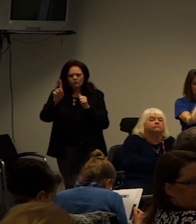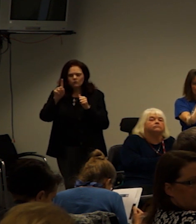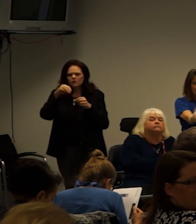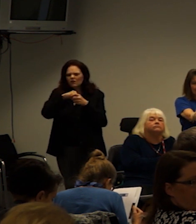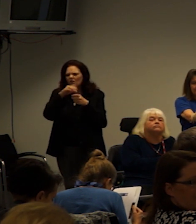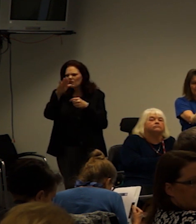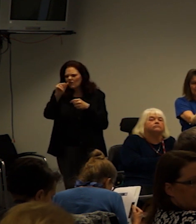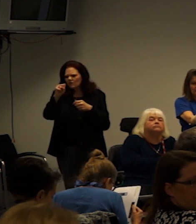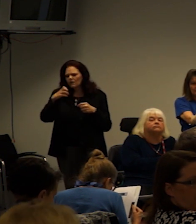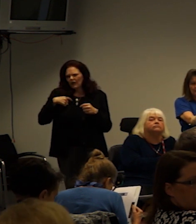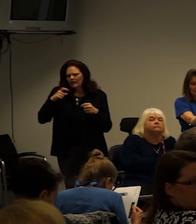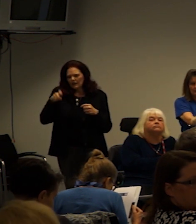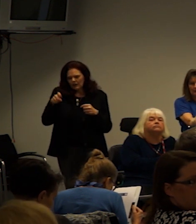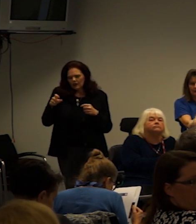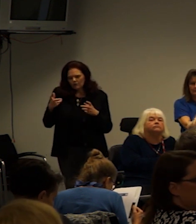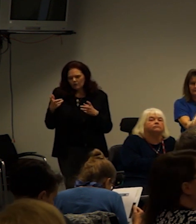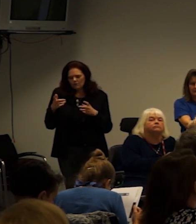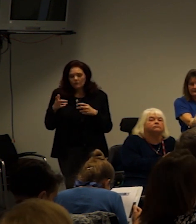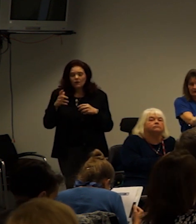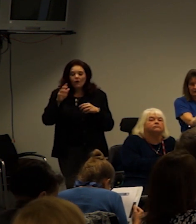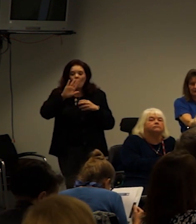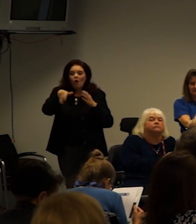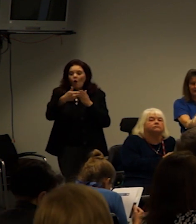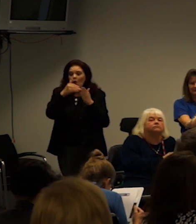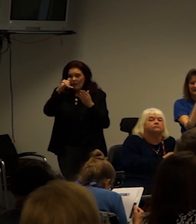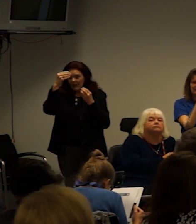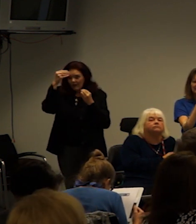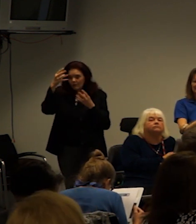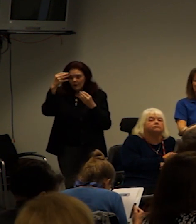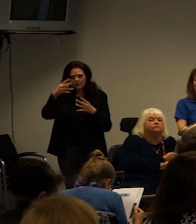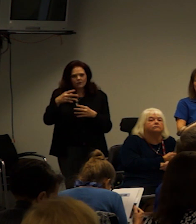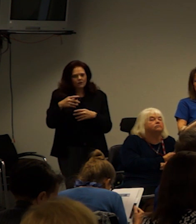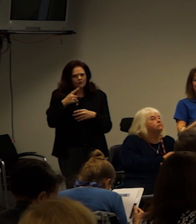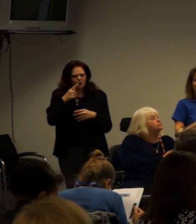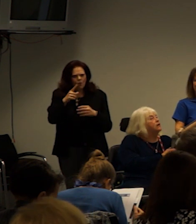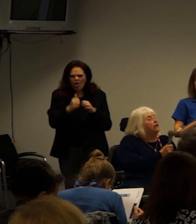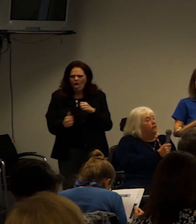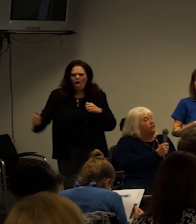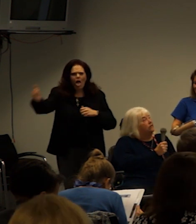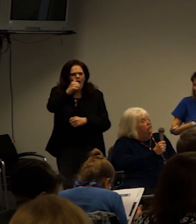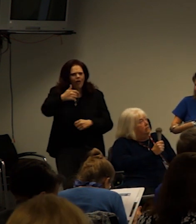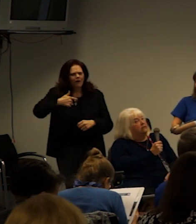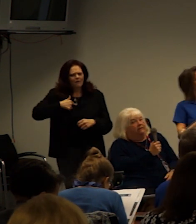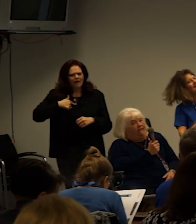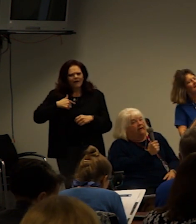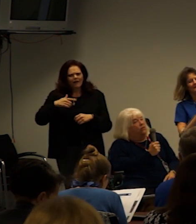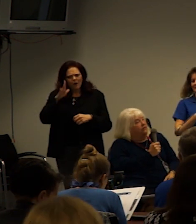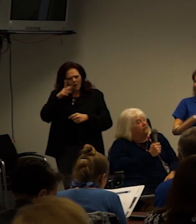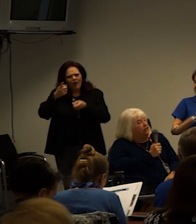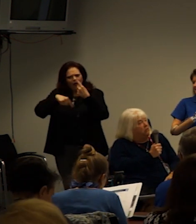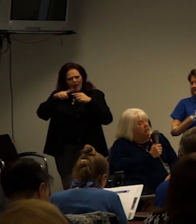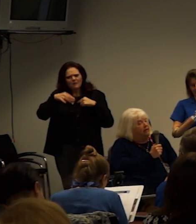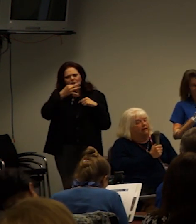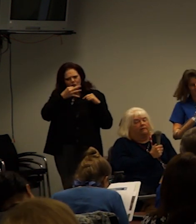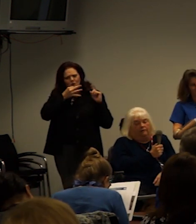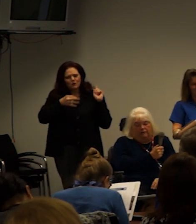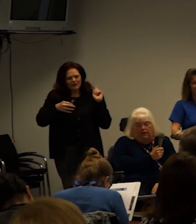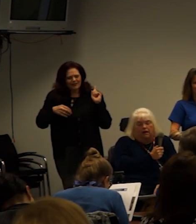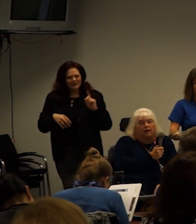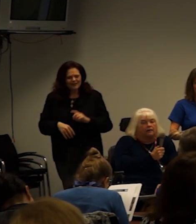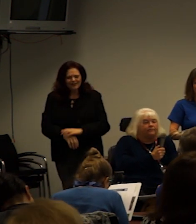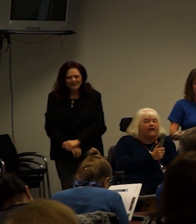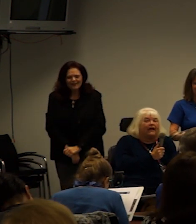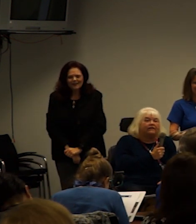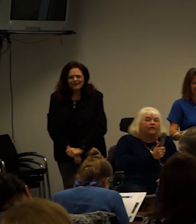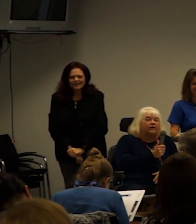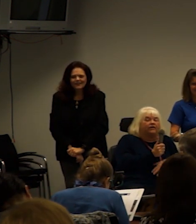Mm-hmm. Right. And that's all going to be on this. That's all coming. Y'all are getting ahead of me. Well, that's good. Now, what's the good. Go kit? They know what they're